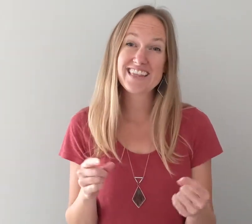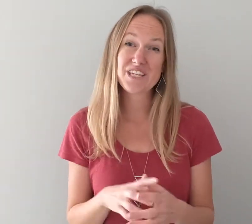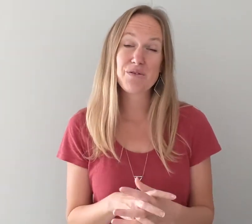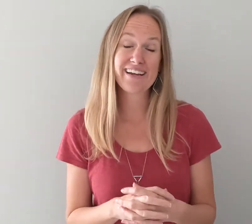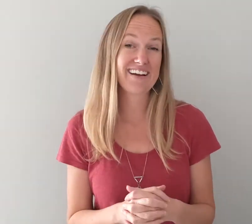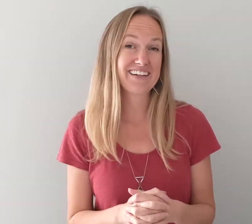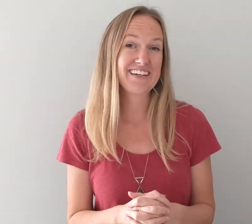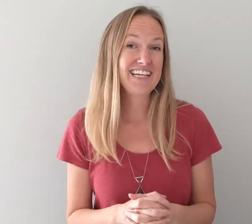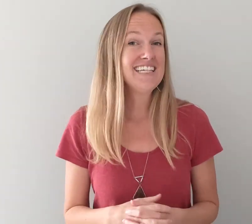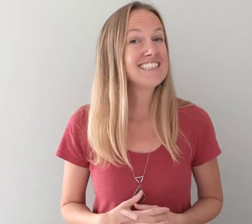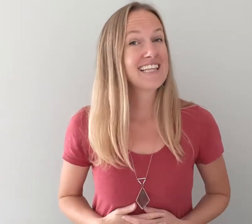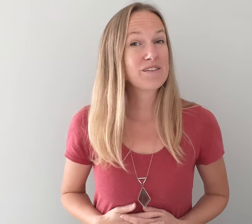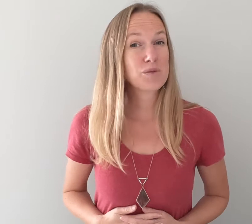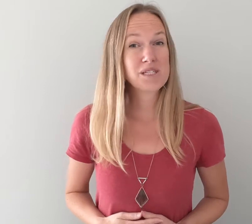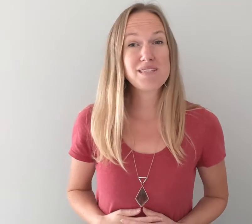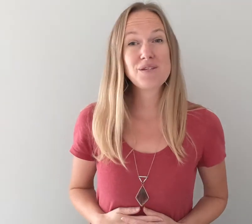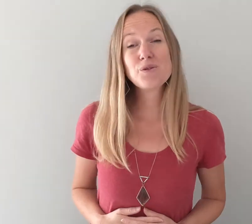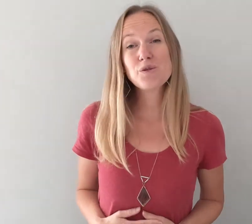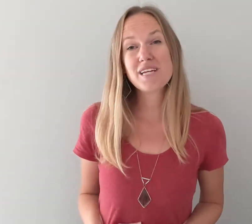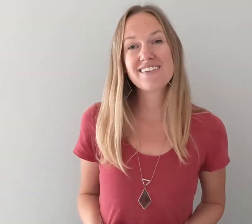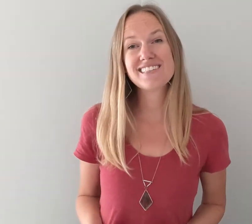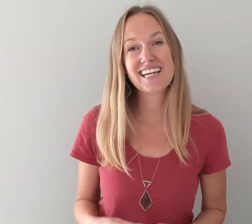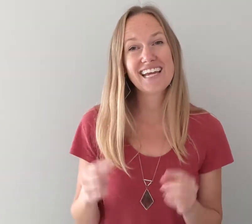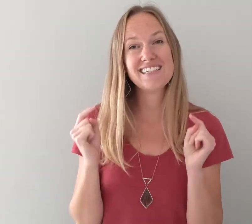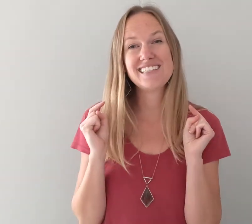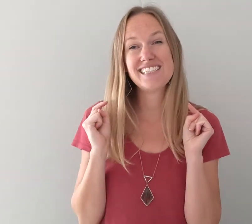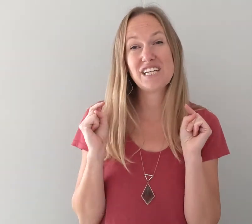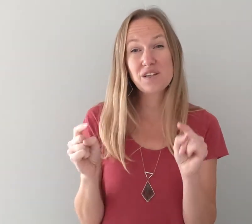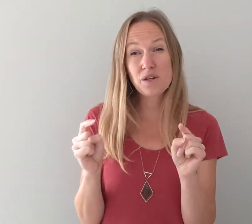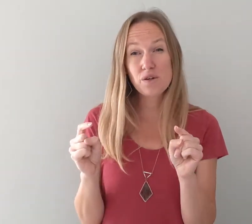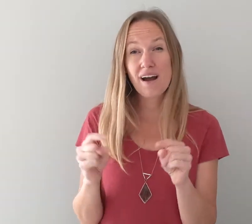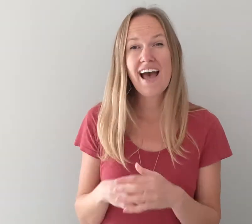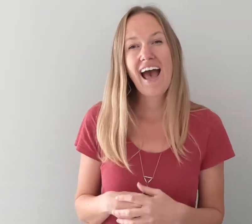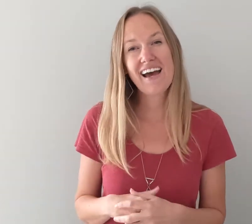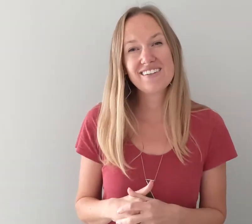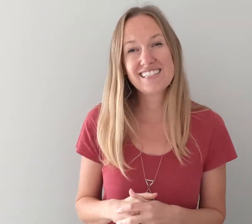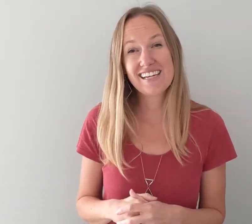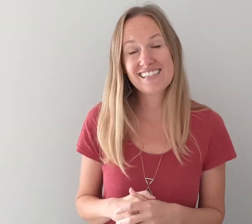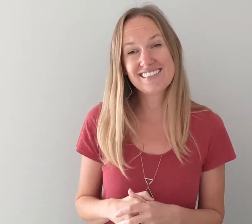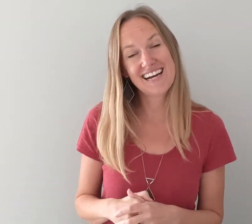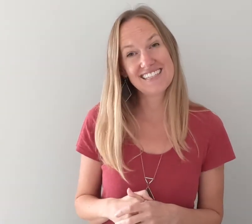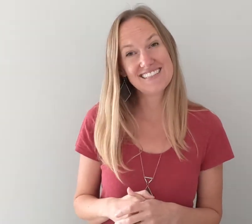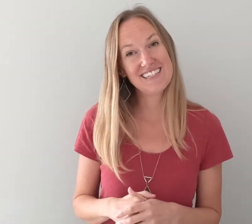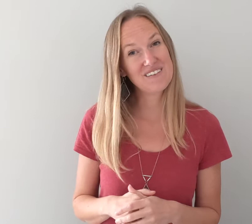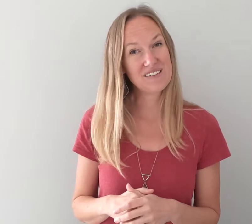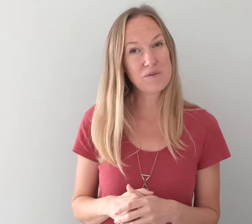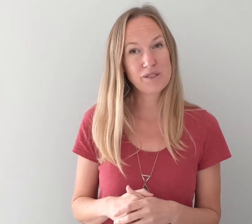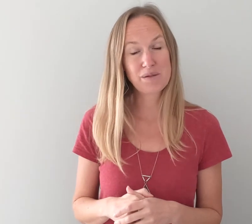you are here. Sign Language Worship is a YouTube channel dedicated to teaching you how to use ASL signs in order to worship